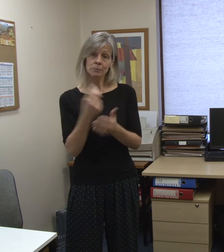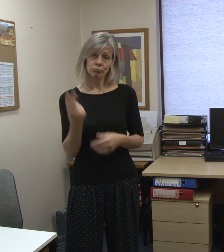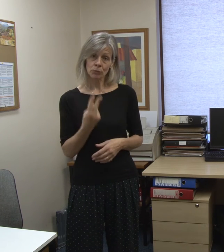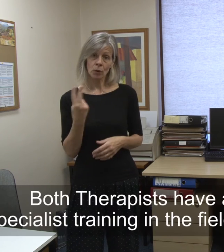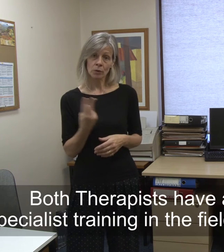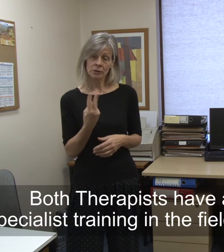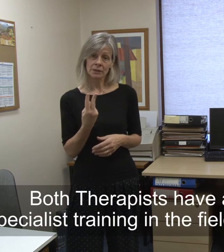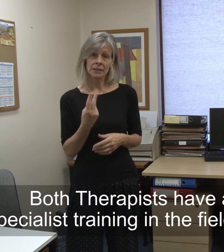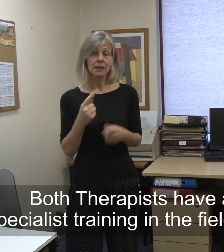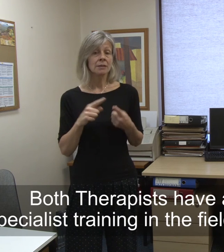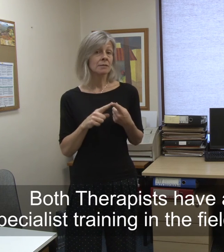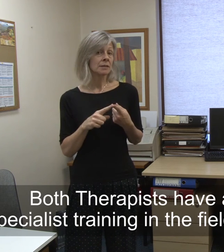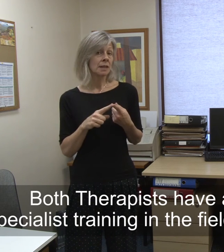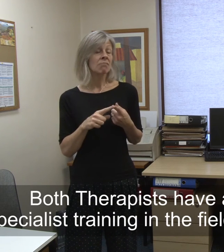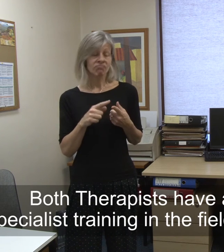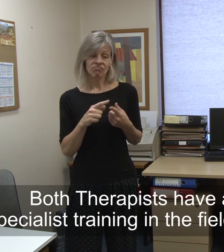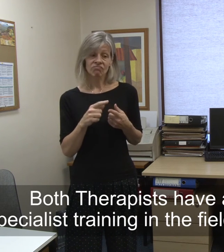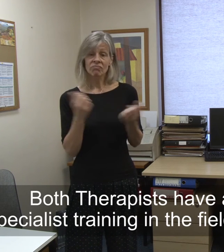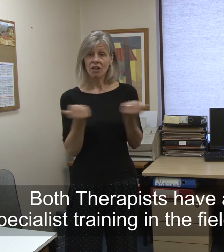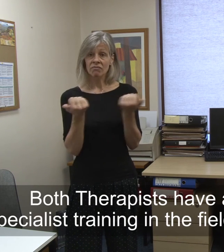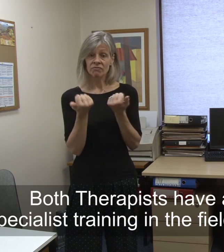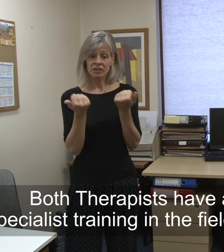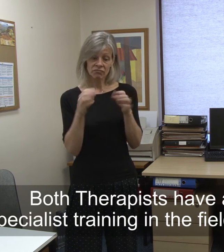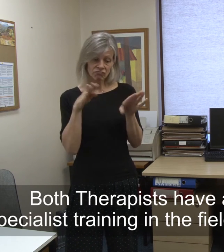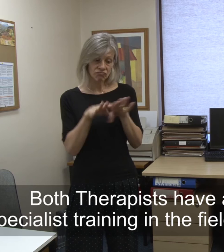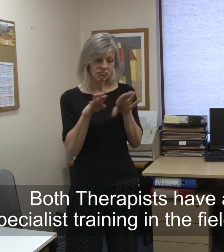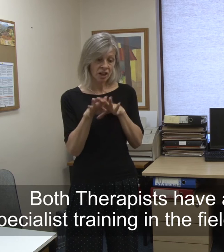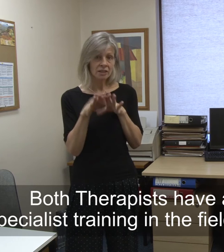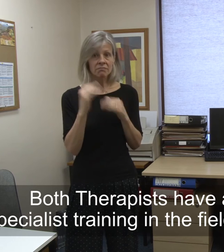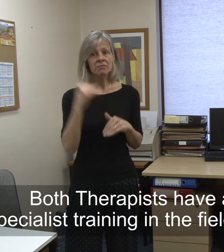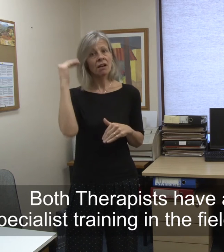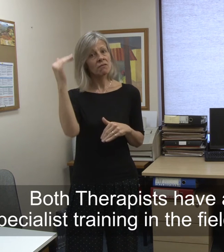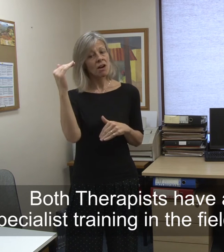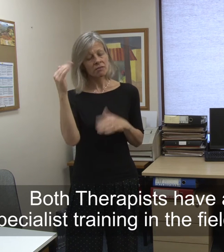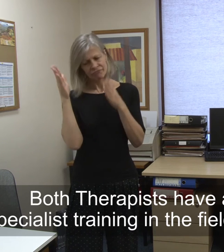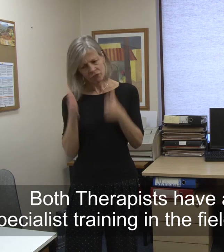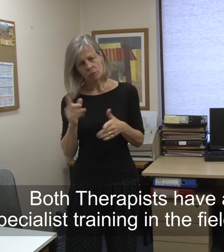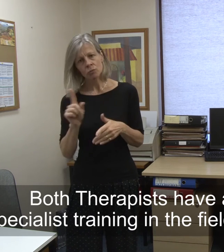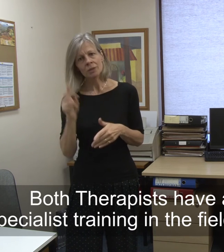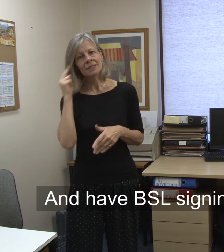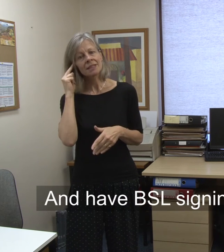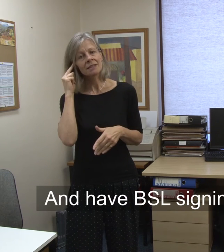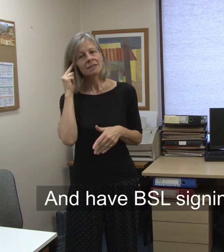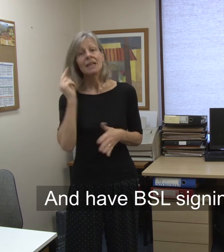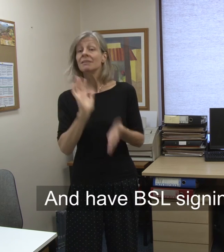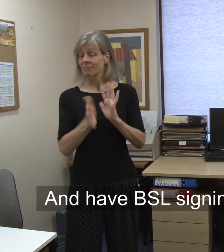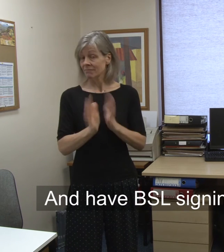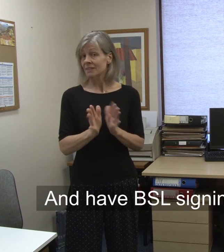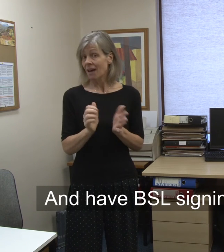Both therapists have advanced specialist training in the field of deafness and have BSL signing skills.